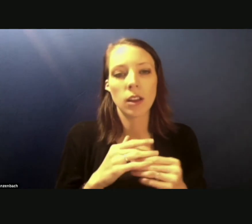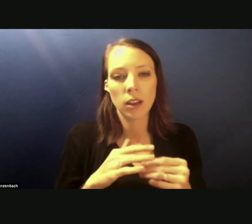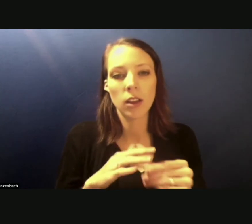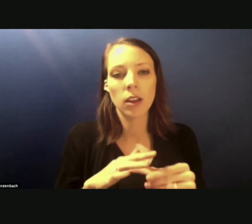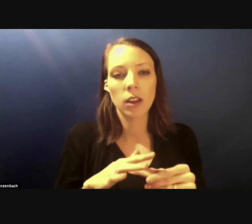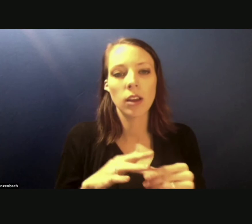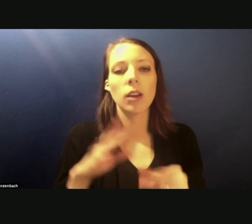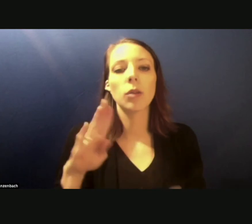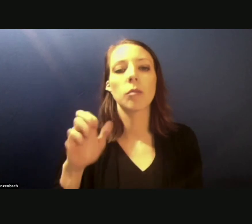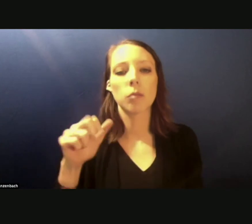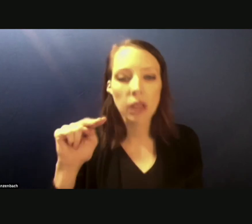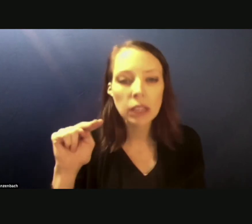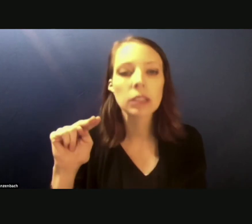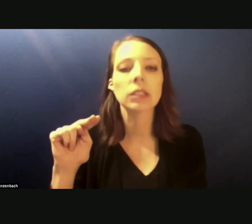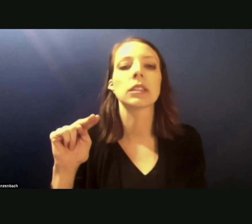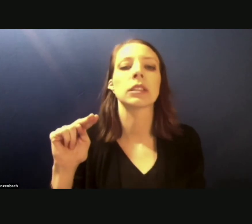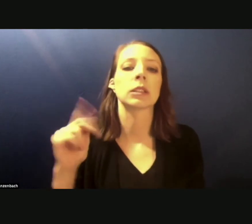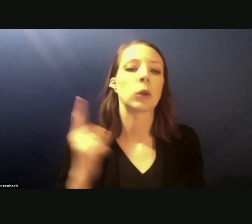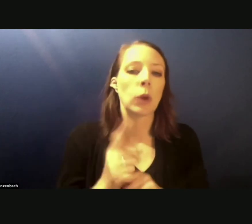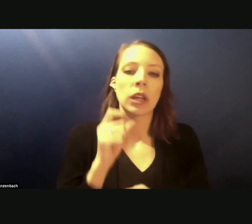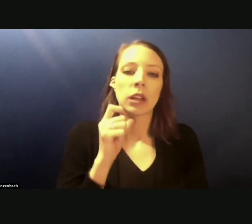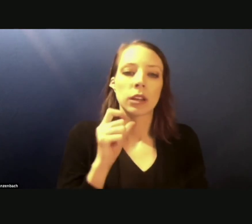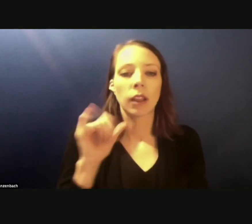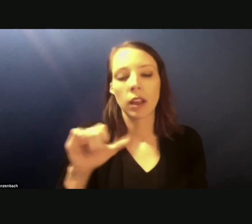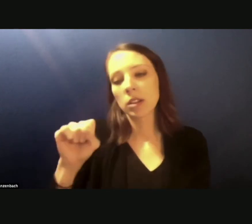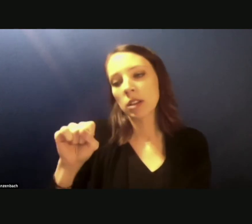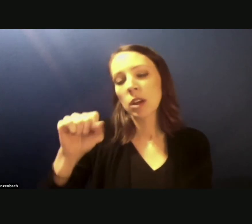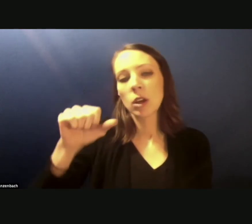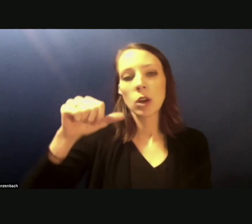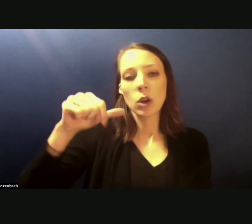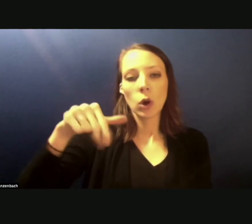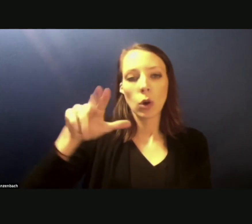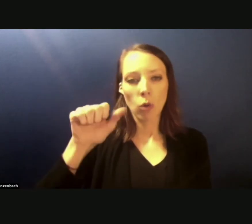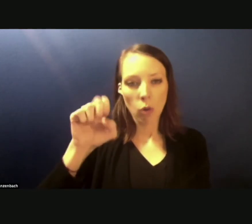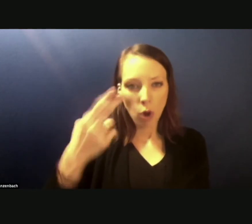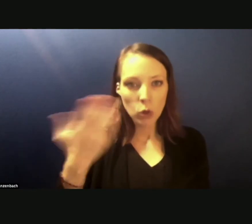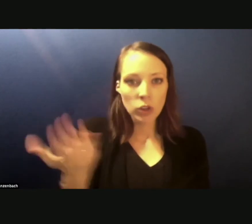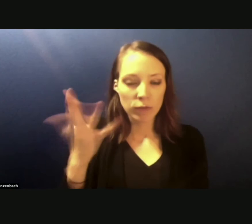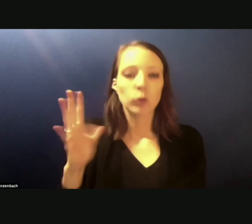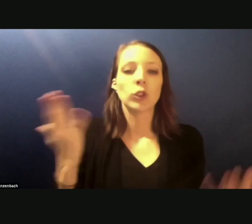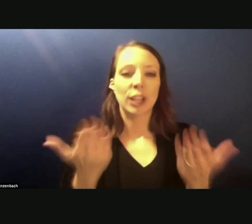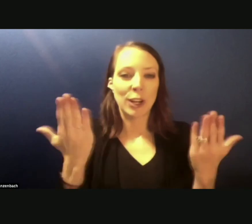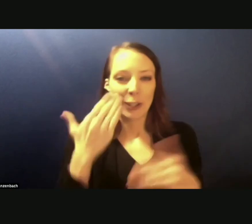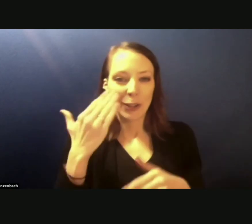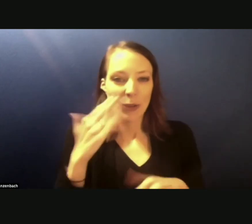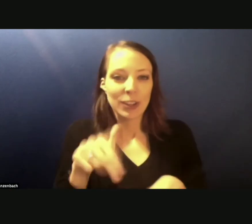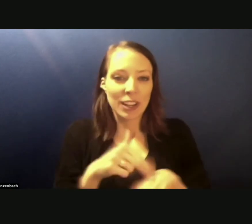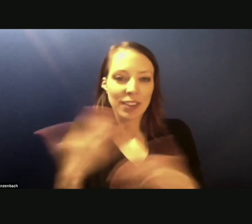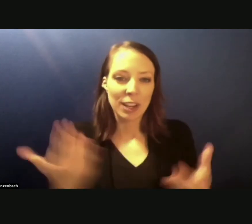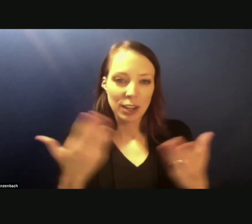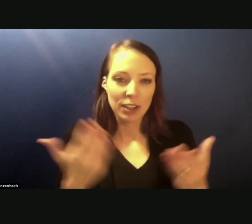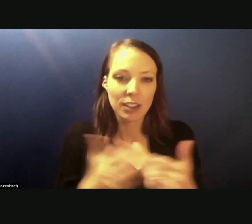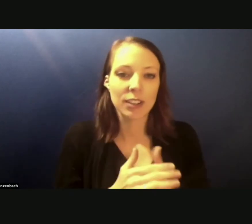like beans and everything like that, beans and our squash, those were already here, native. Call it the three sisters. Those were